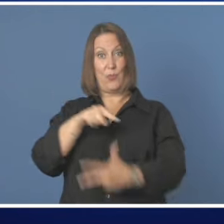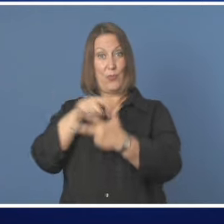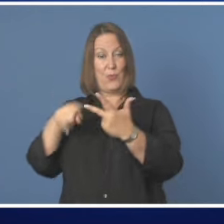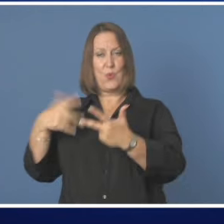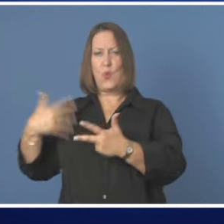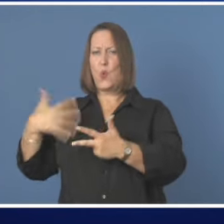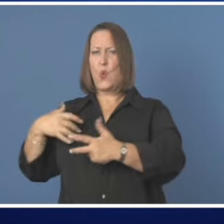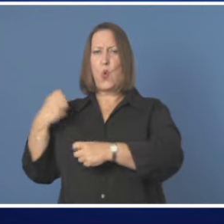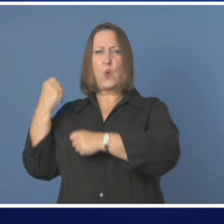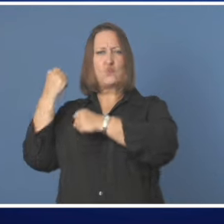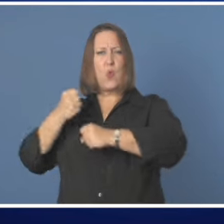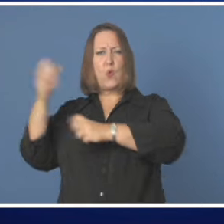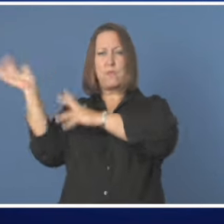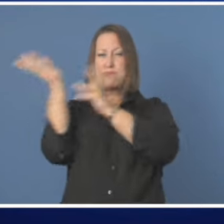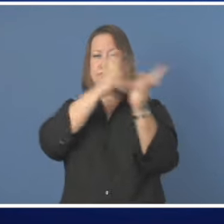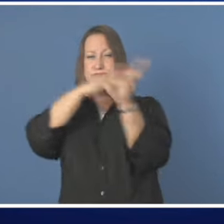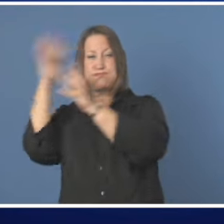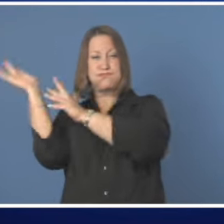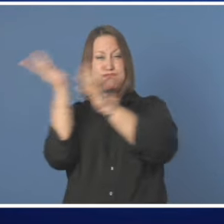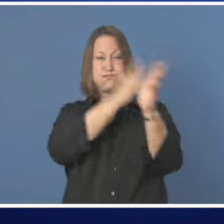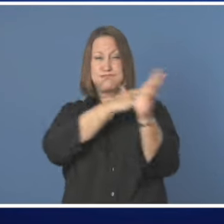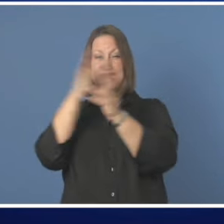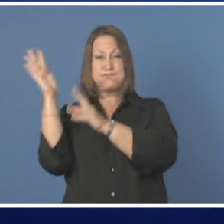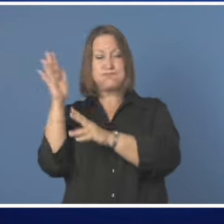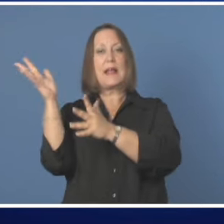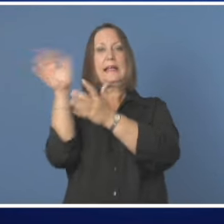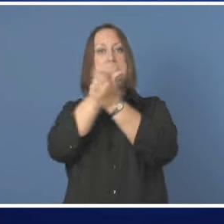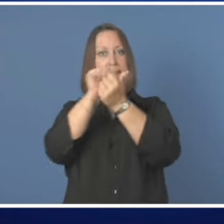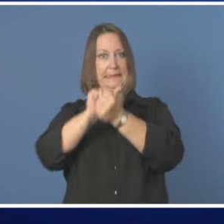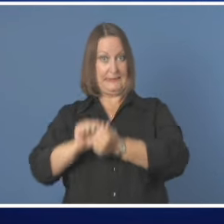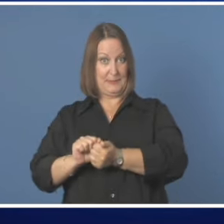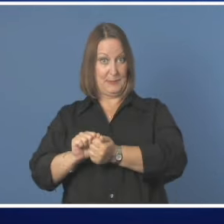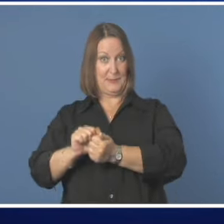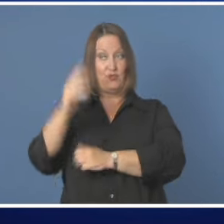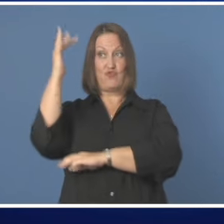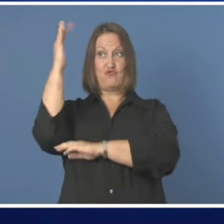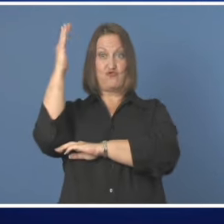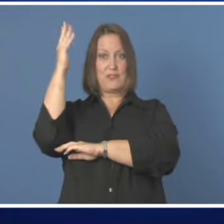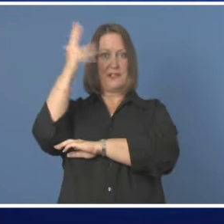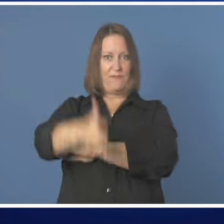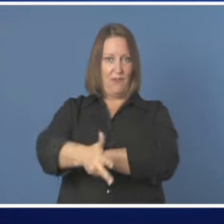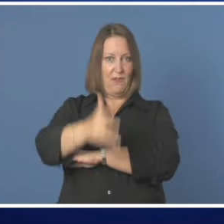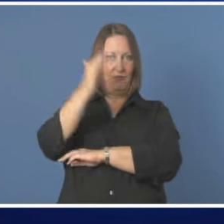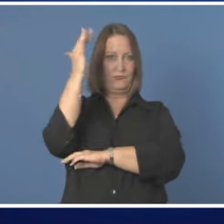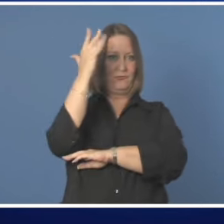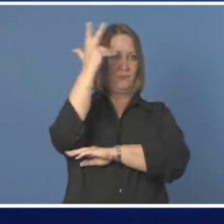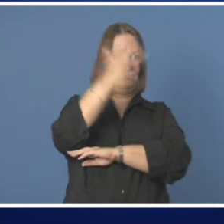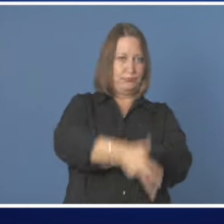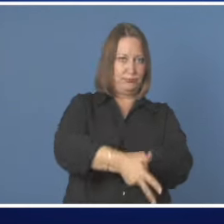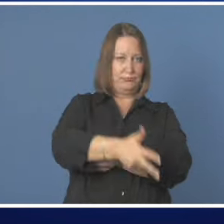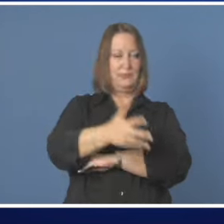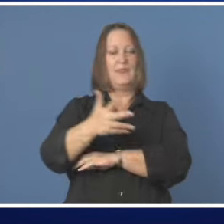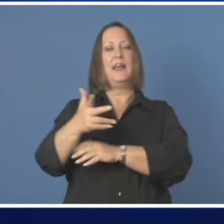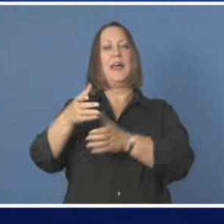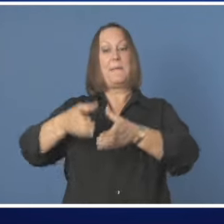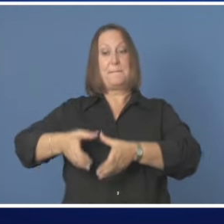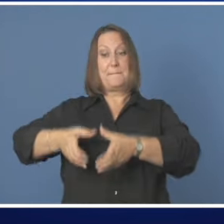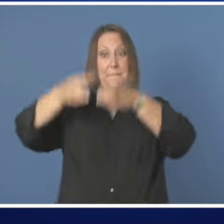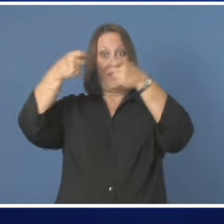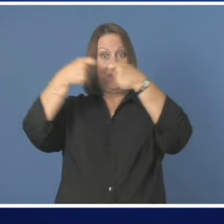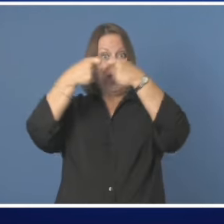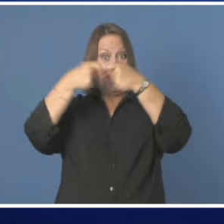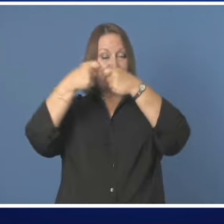Katrina, the force of the wind alone can cause tremendous devastation as